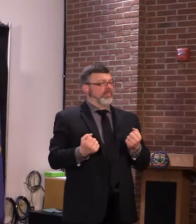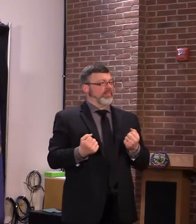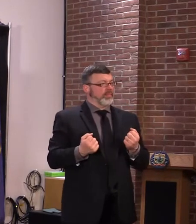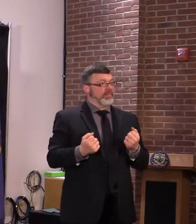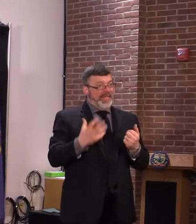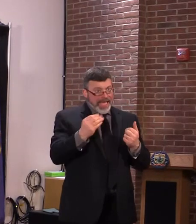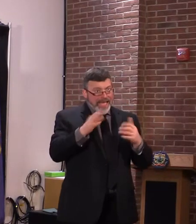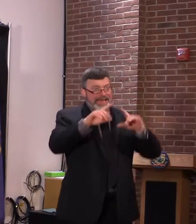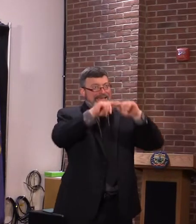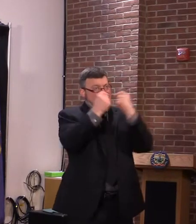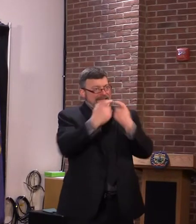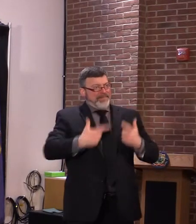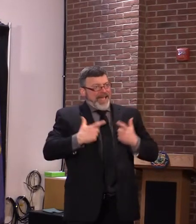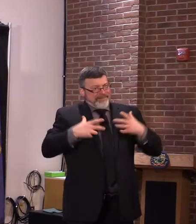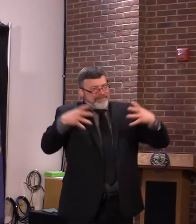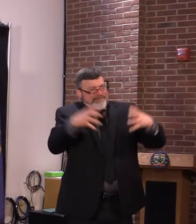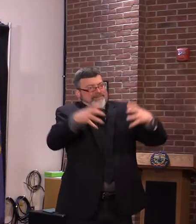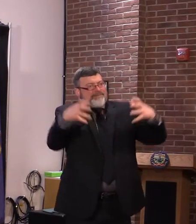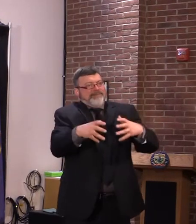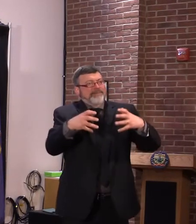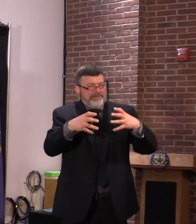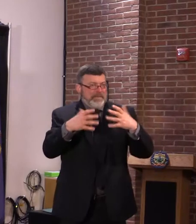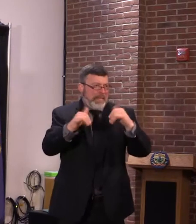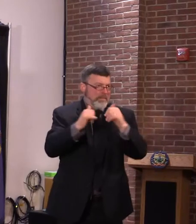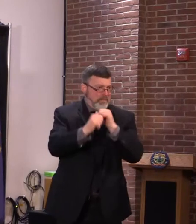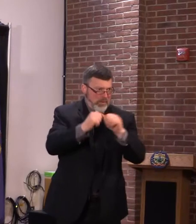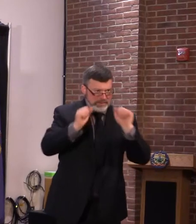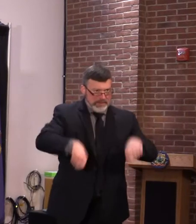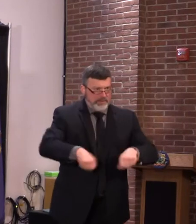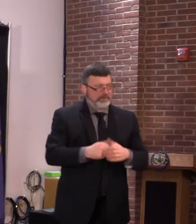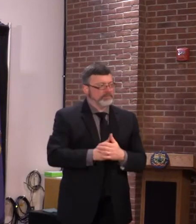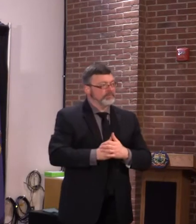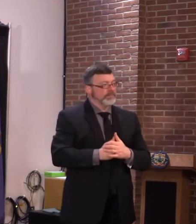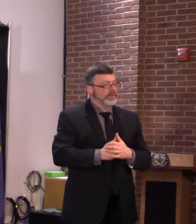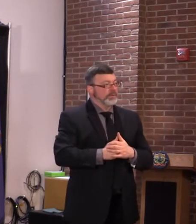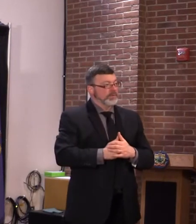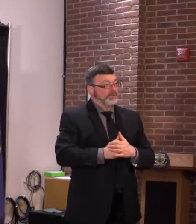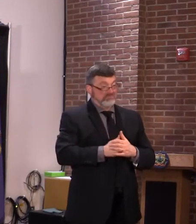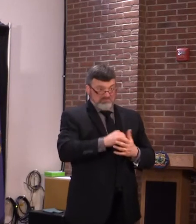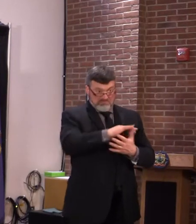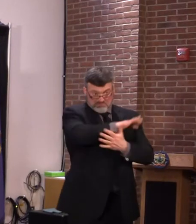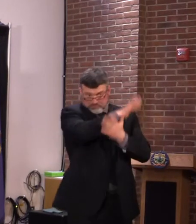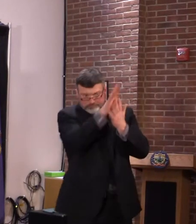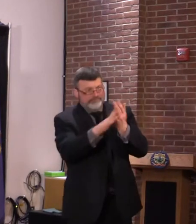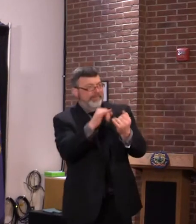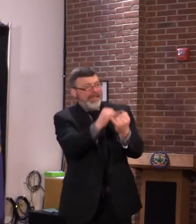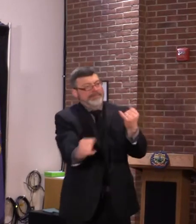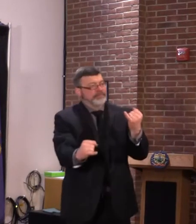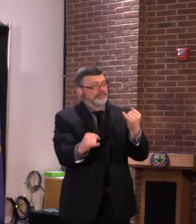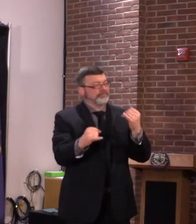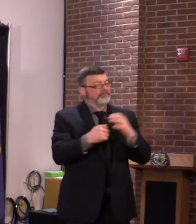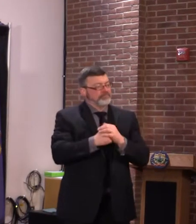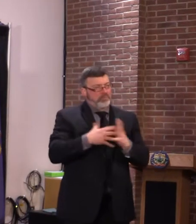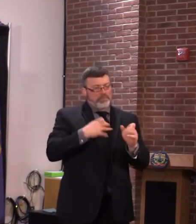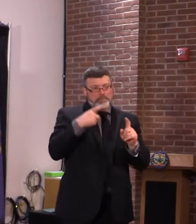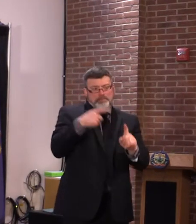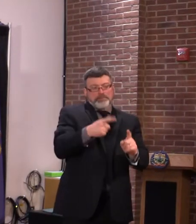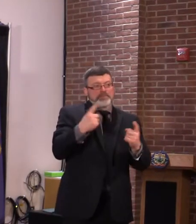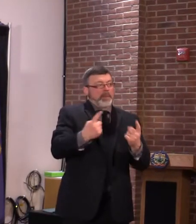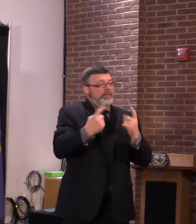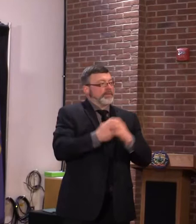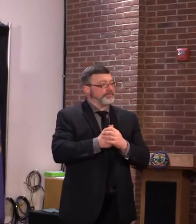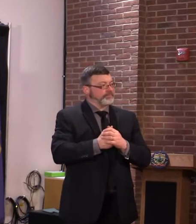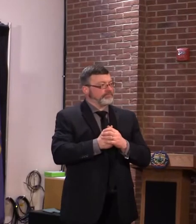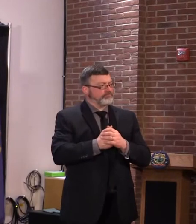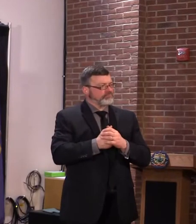community. I want to end on a final note to address a topic that seems to be coming up more now that we're dealing